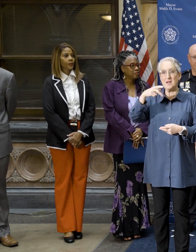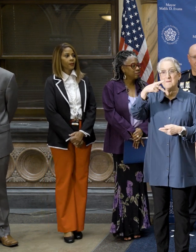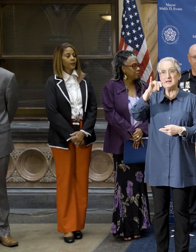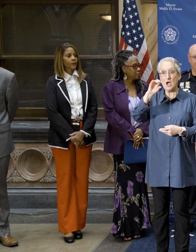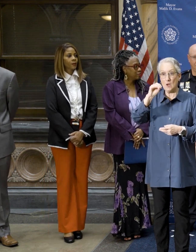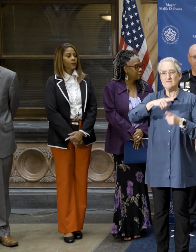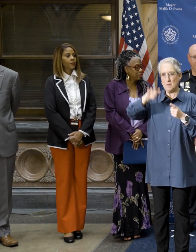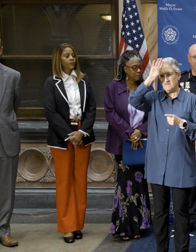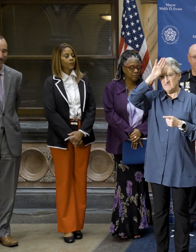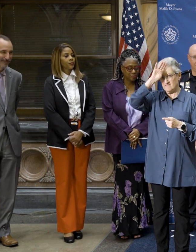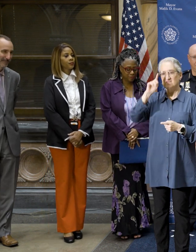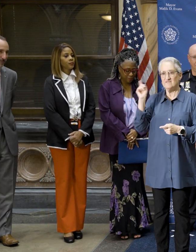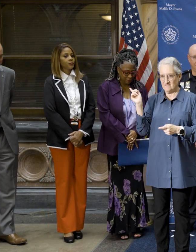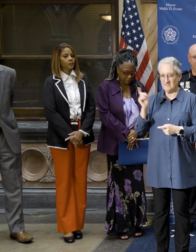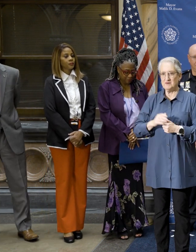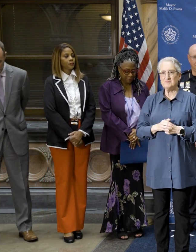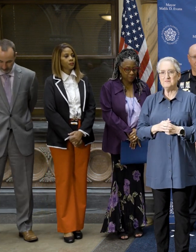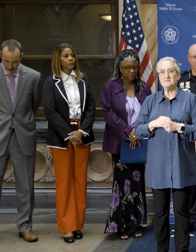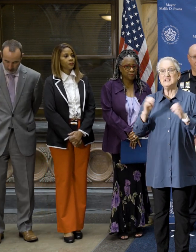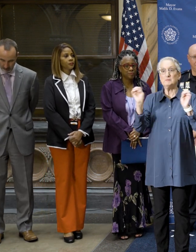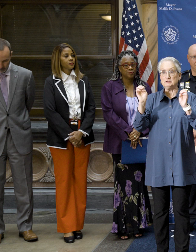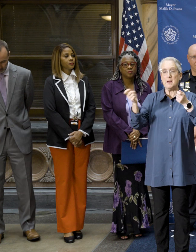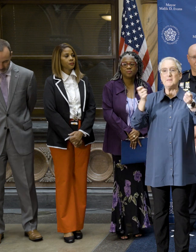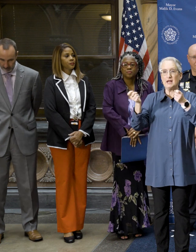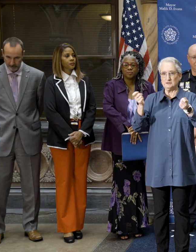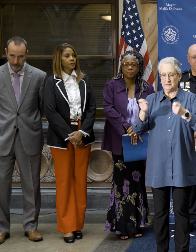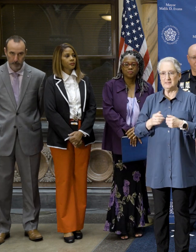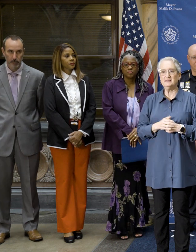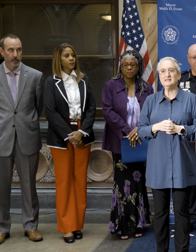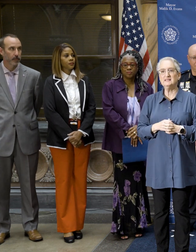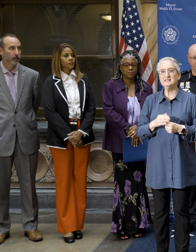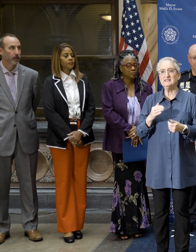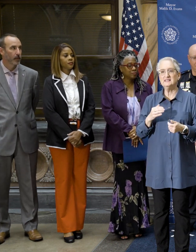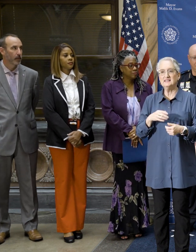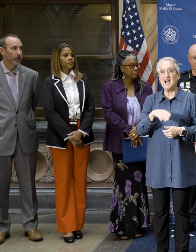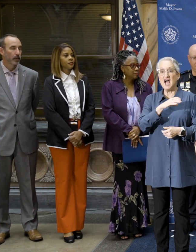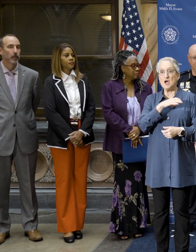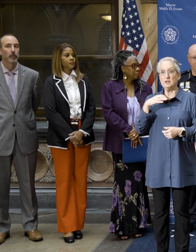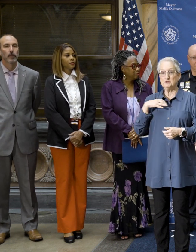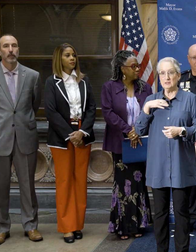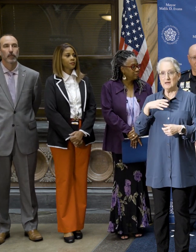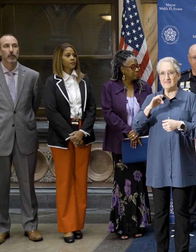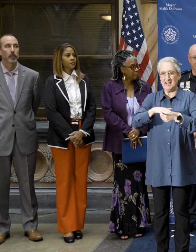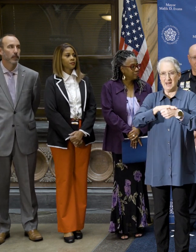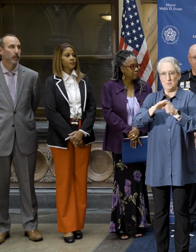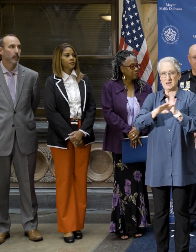emergency manager, Fred Ryan, Commissioner of Neighborhood and Business Development, Dana Miller, Zeke